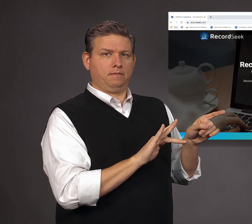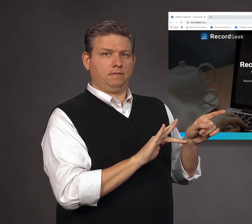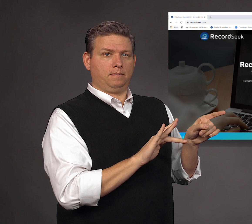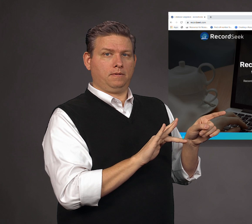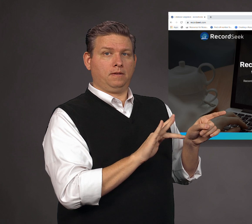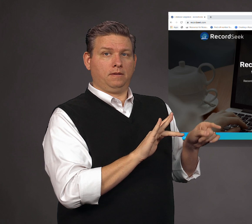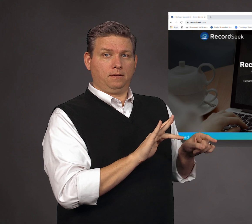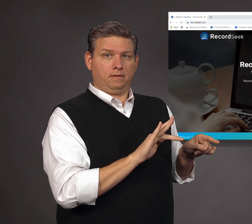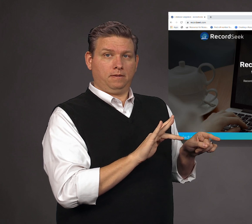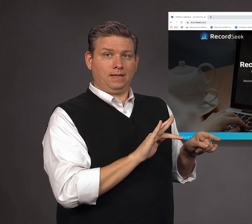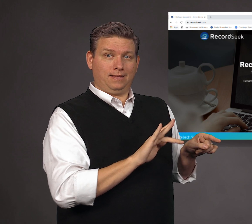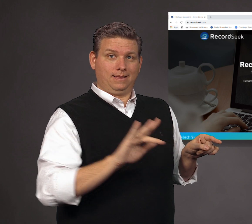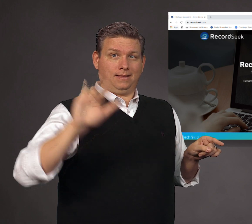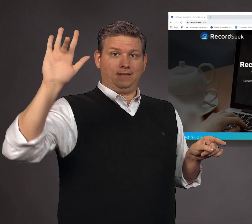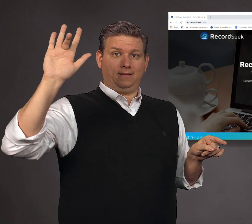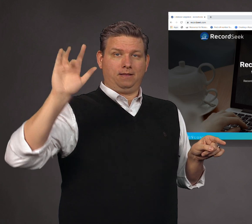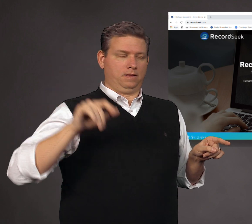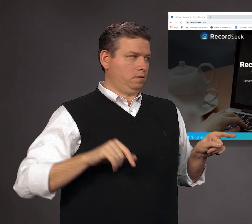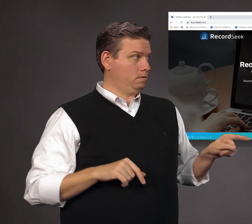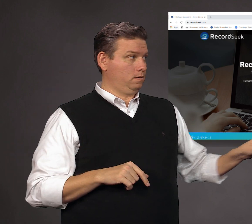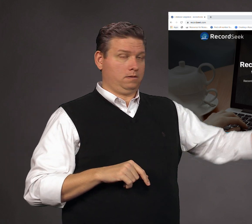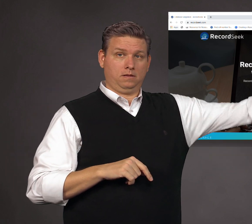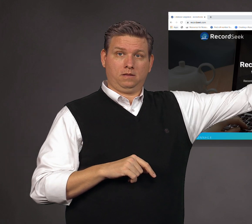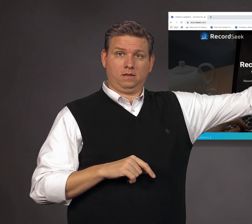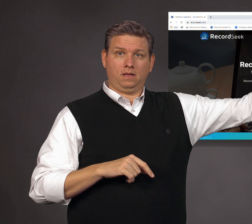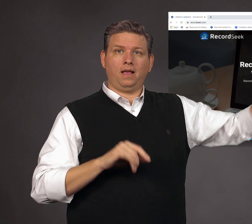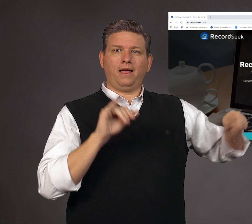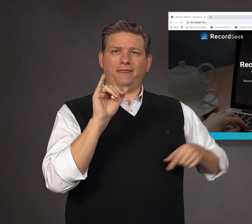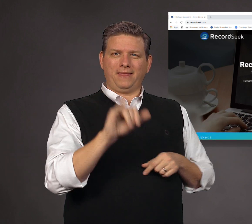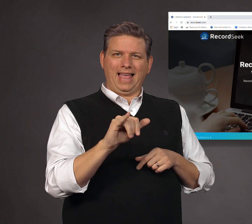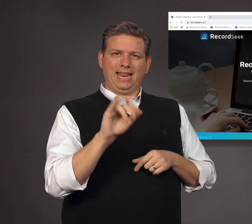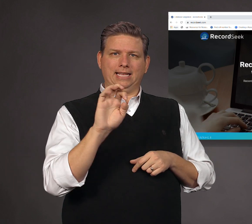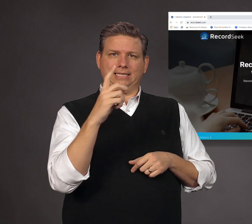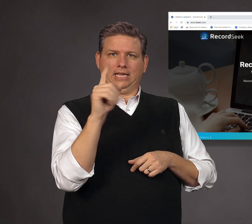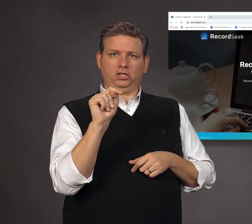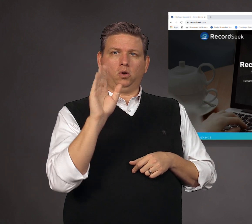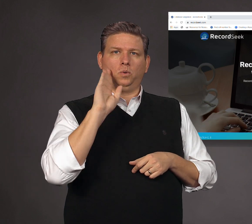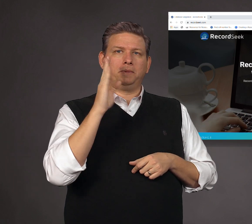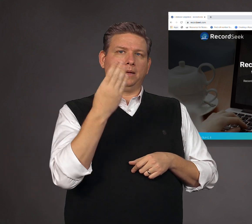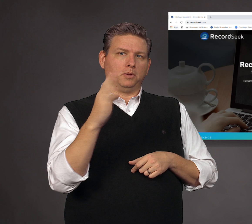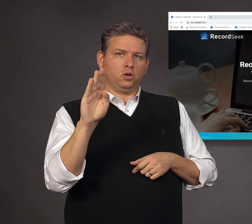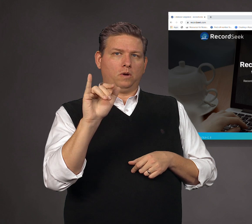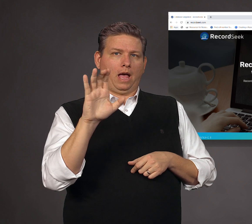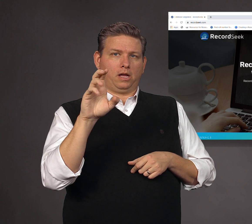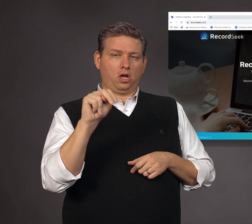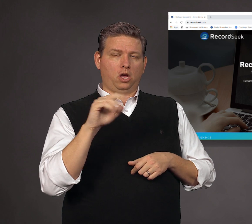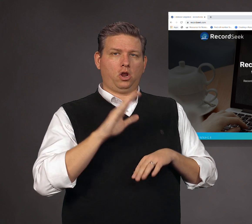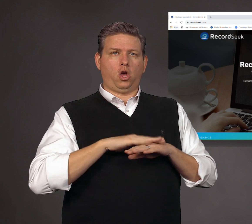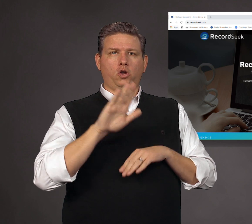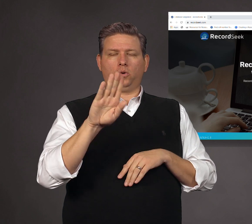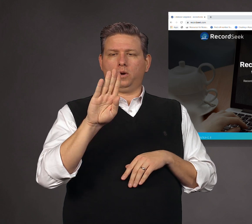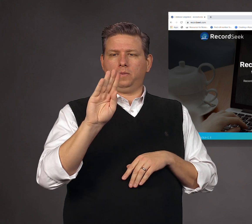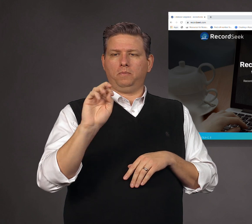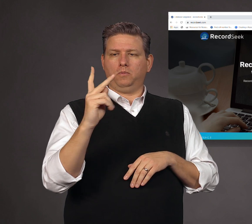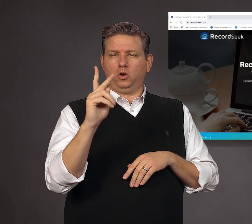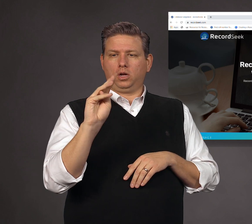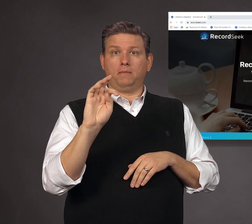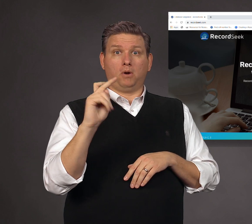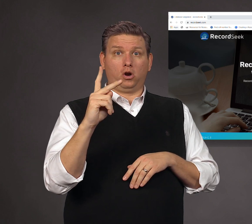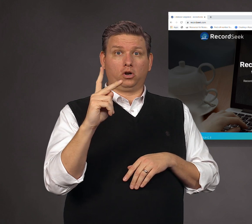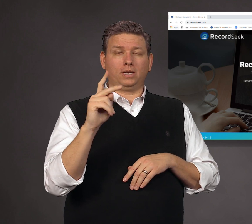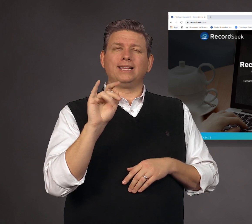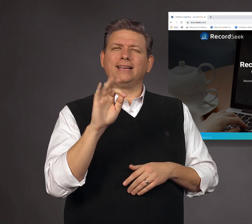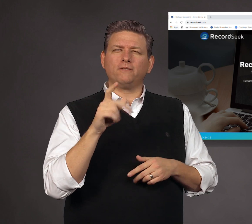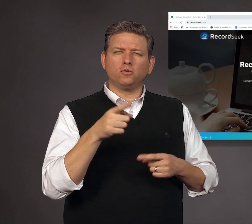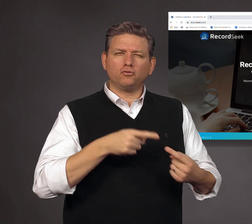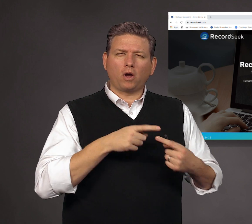as shown by the arrow here. The extension will appear as a blue icon on your browser's bookmark bar. If you have trouble with this